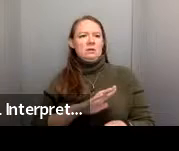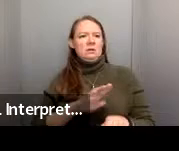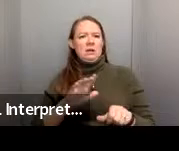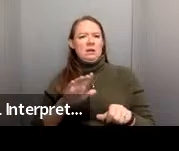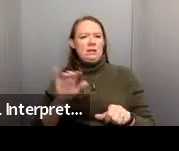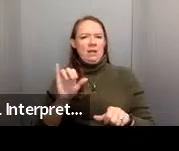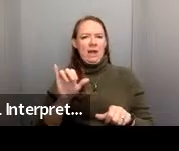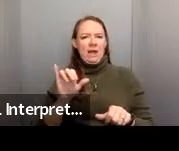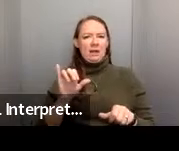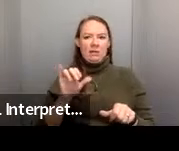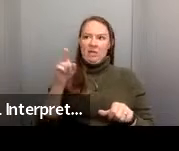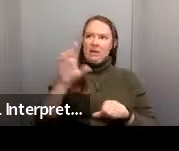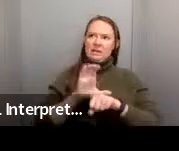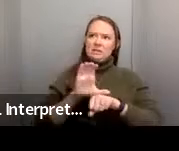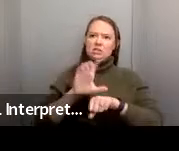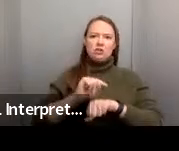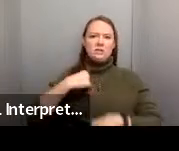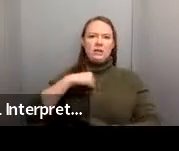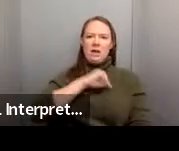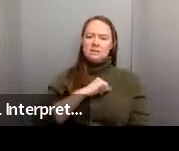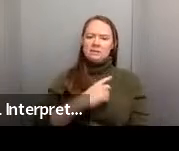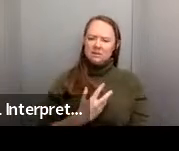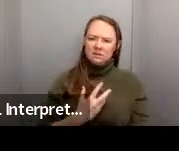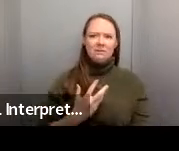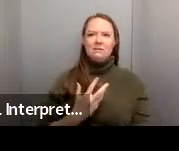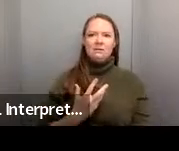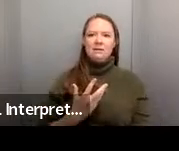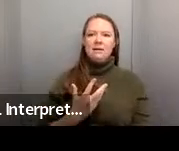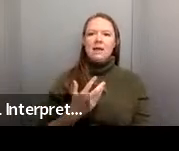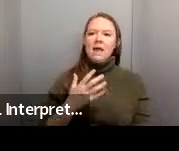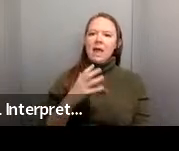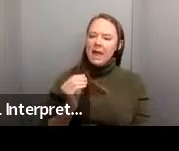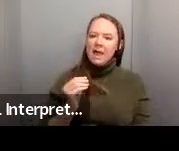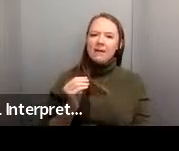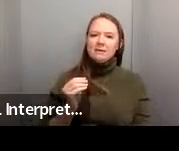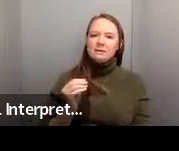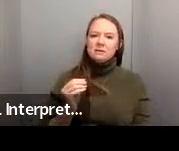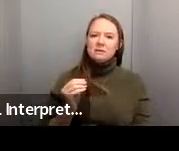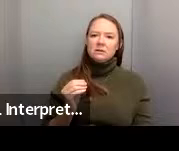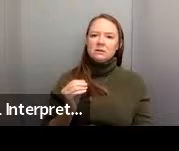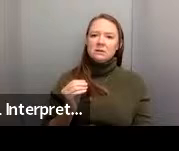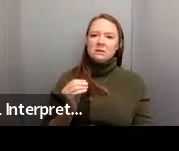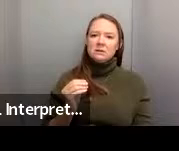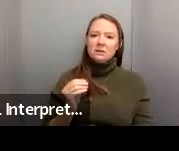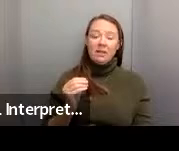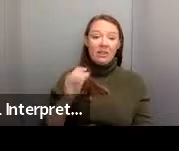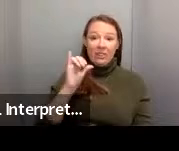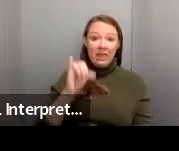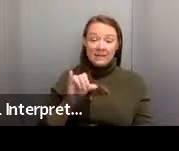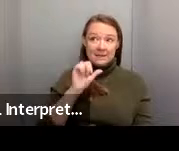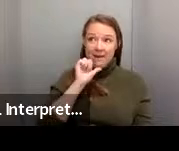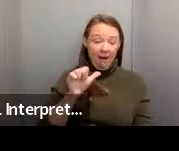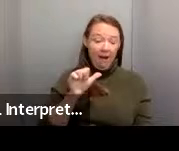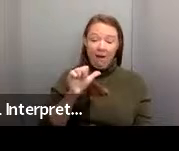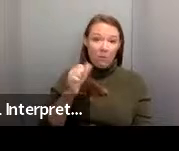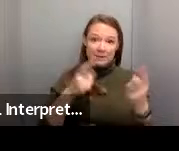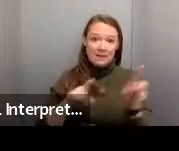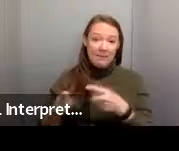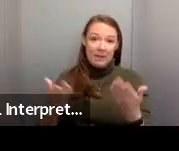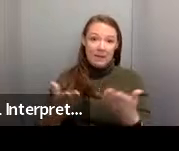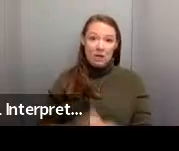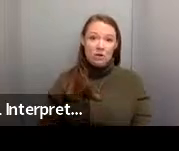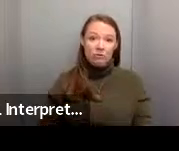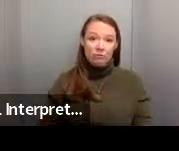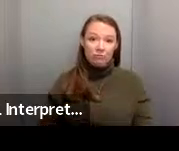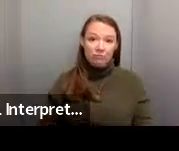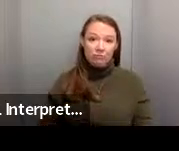with. And like, under no circumstances is that the case here.